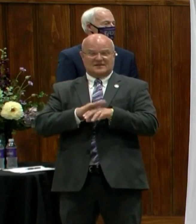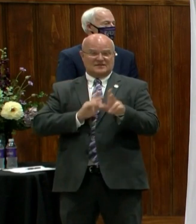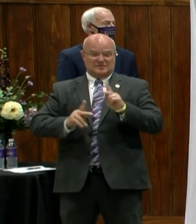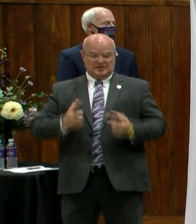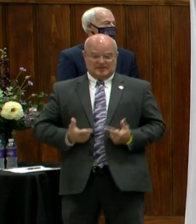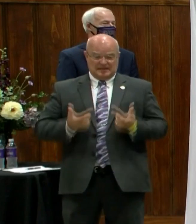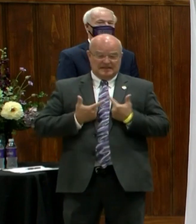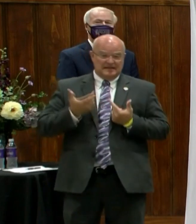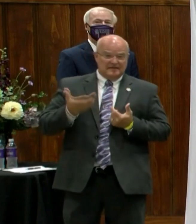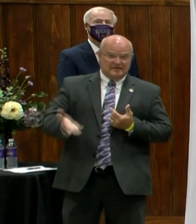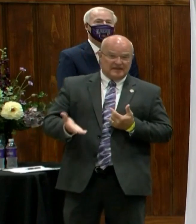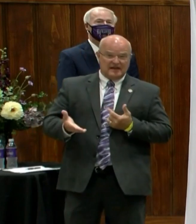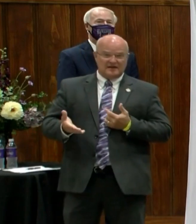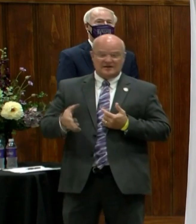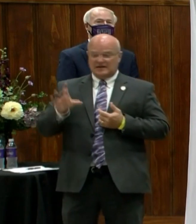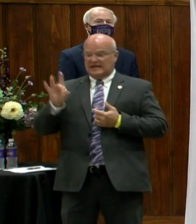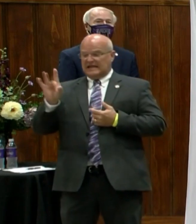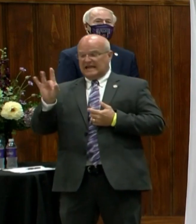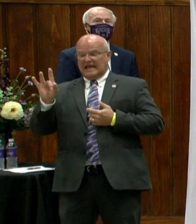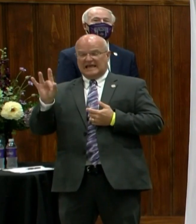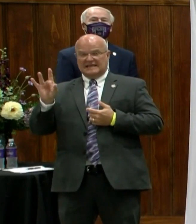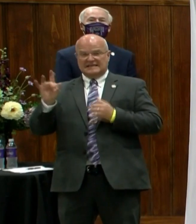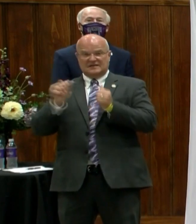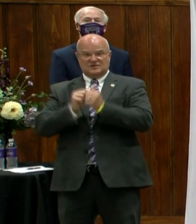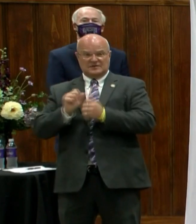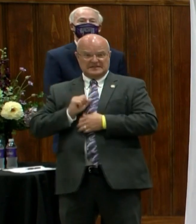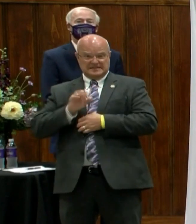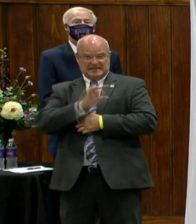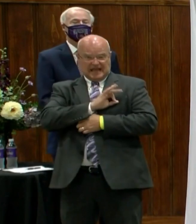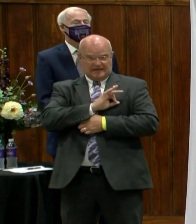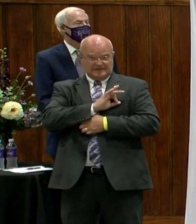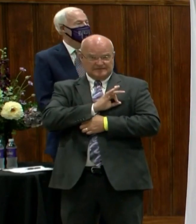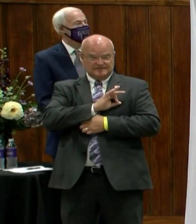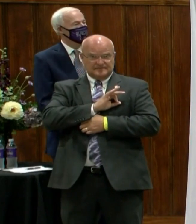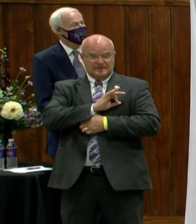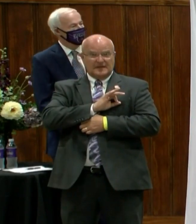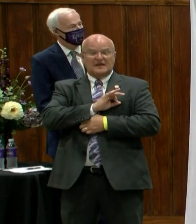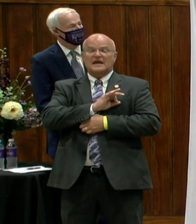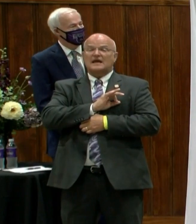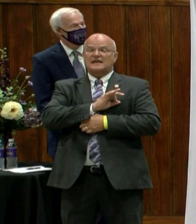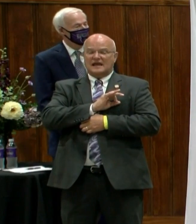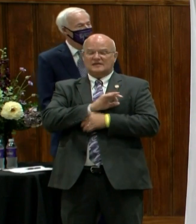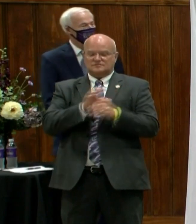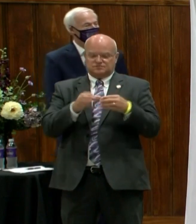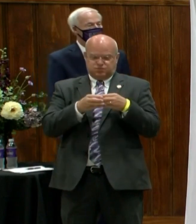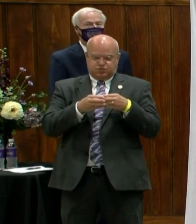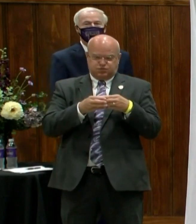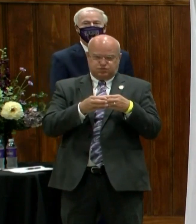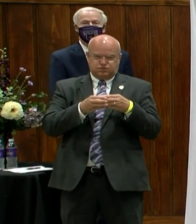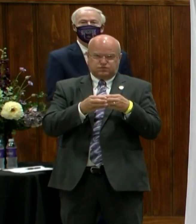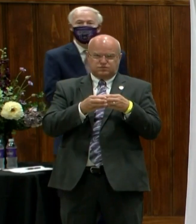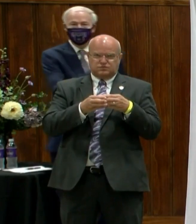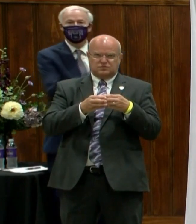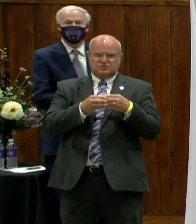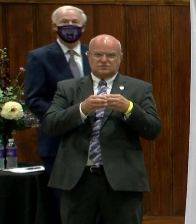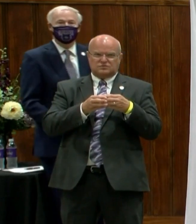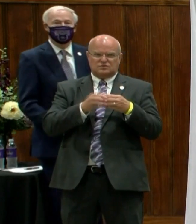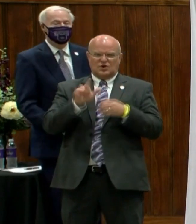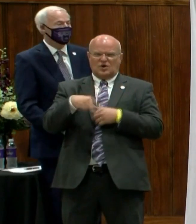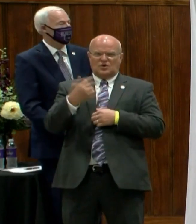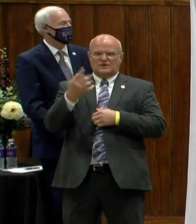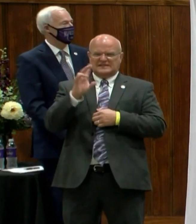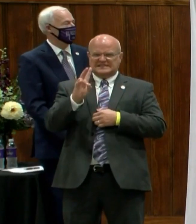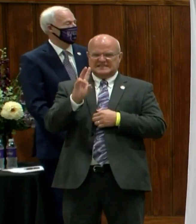residents and 18 active cases among the staff. It's confined to one of the only